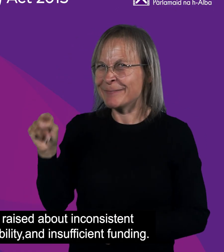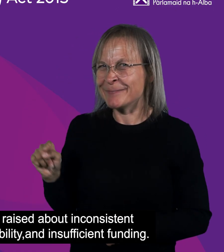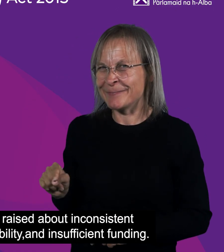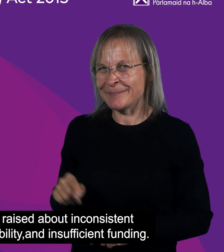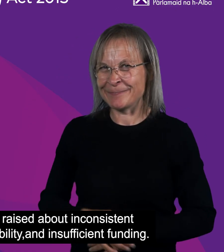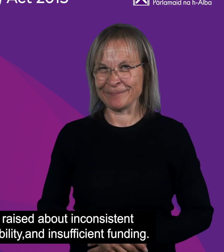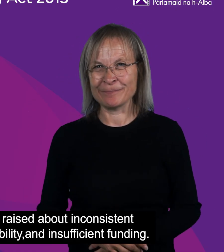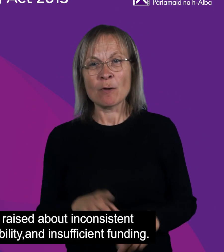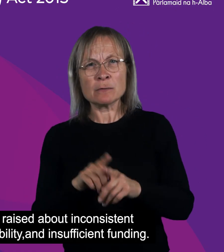funding.